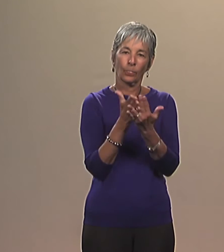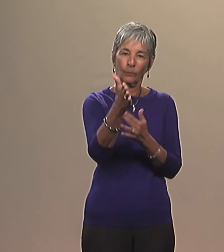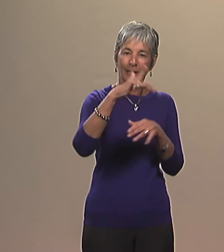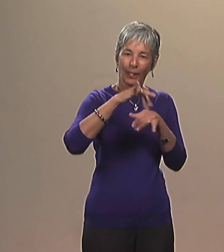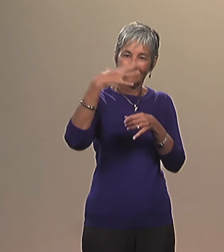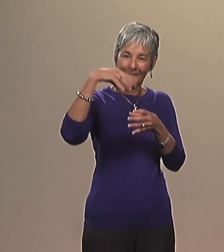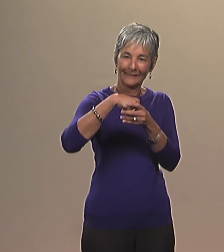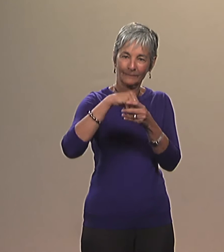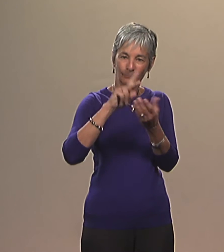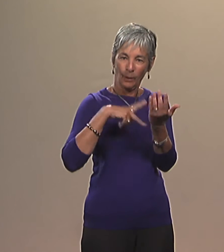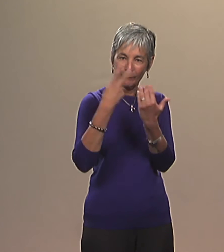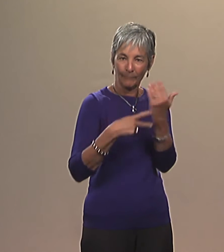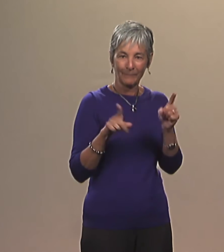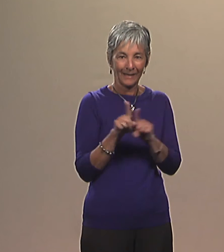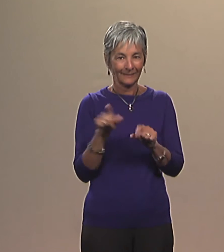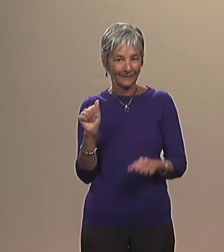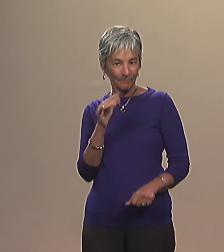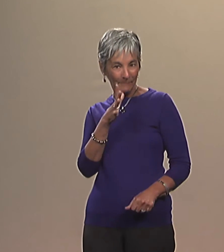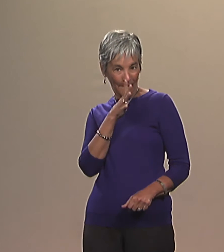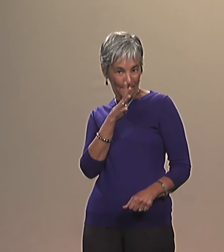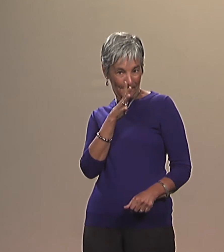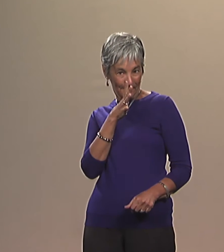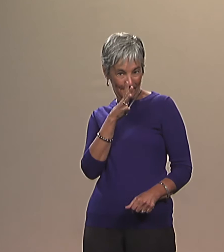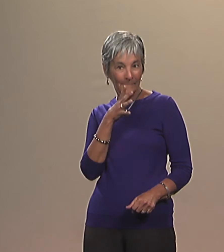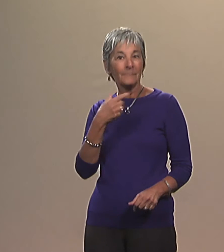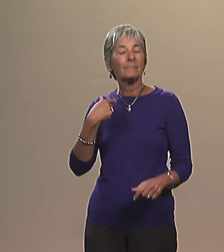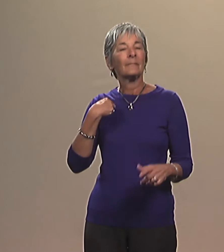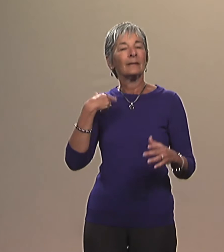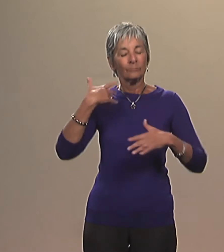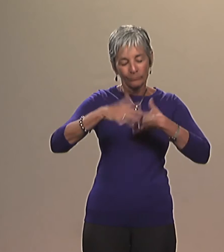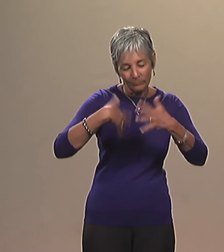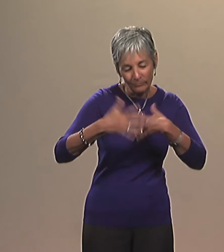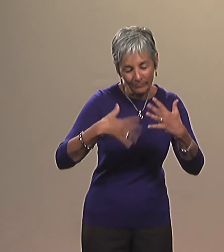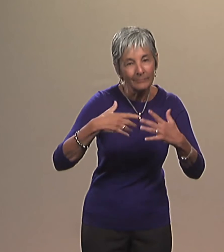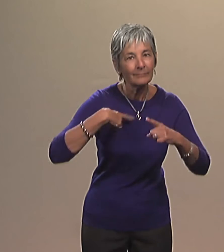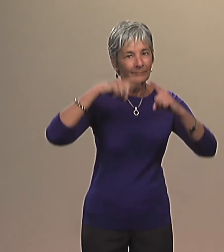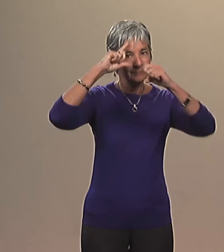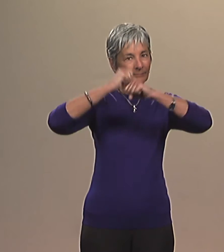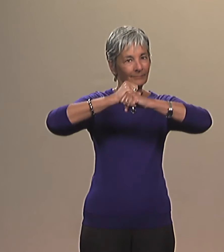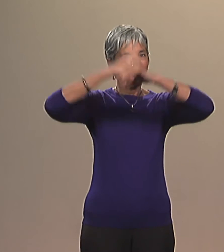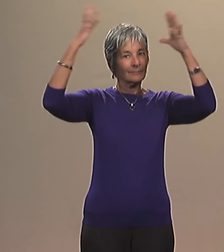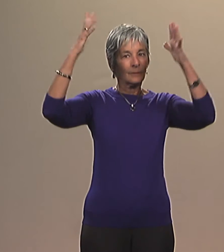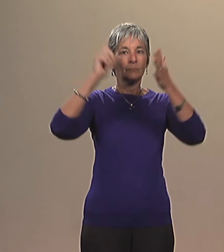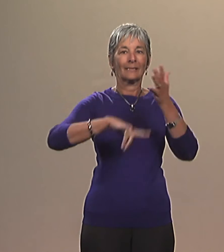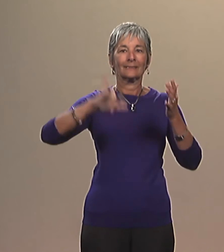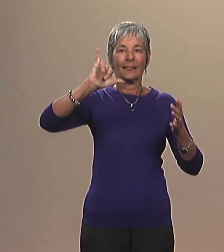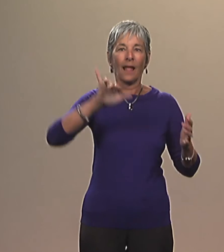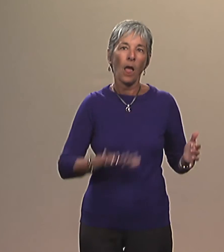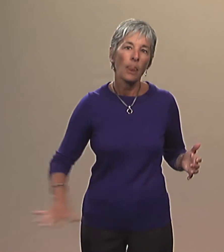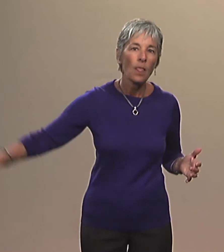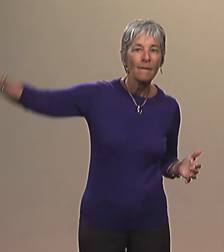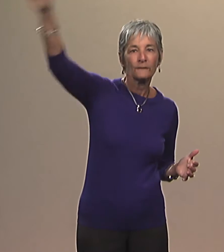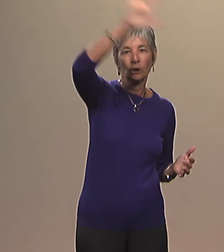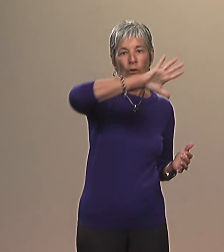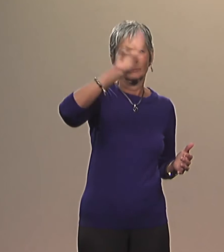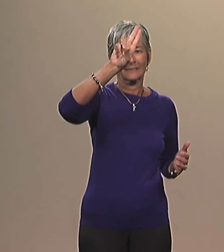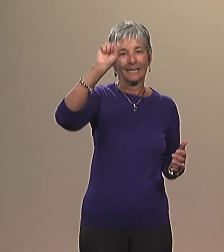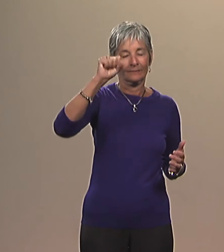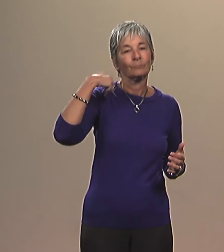and I experienced going through the early intervention program as a mother. That process gave me a sense of what is happening across the nation.